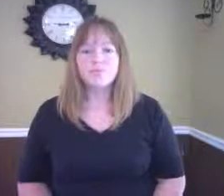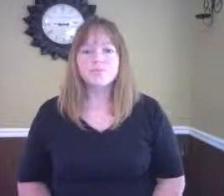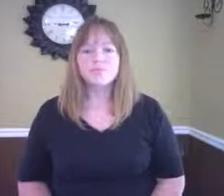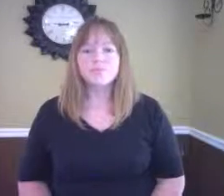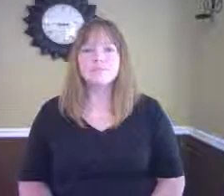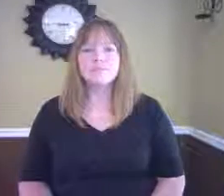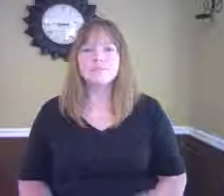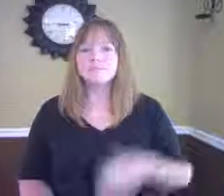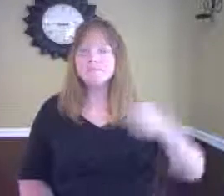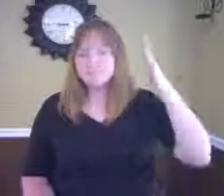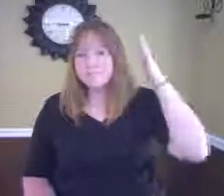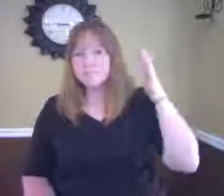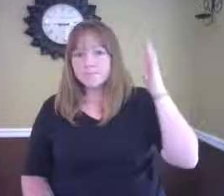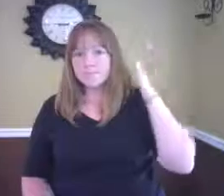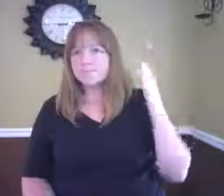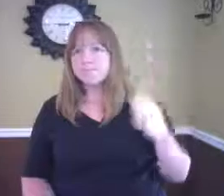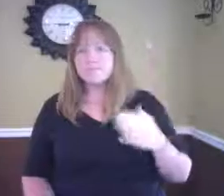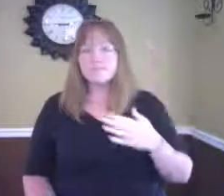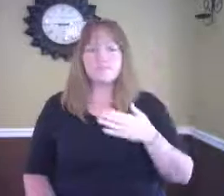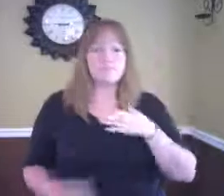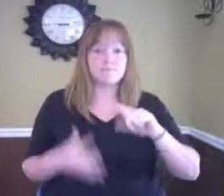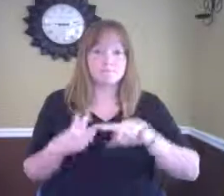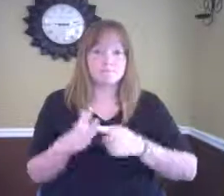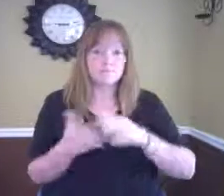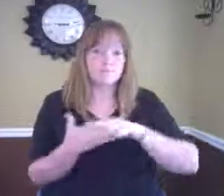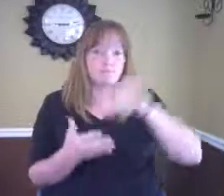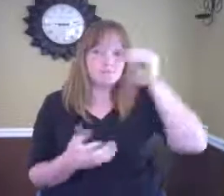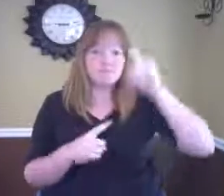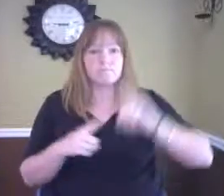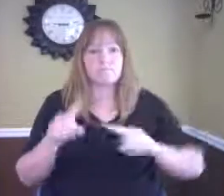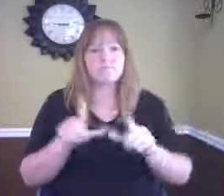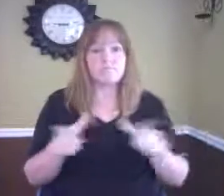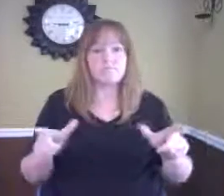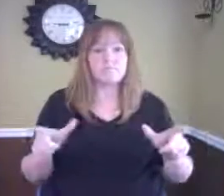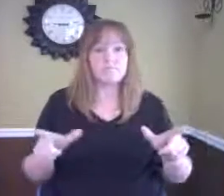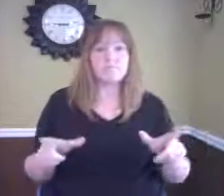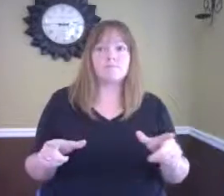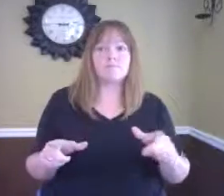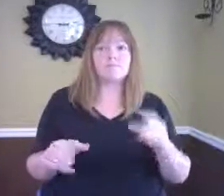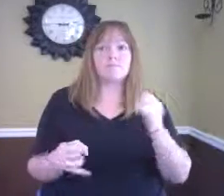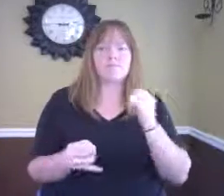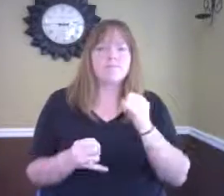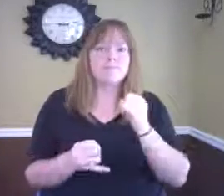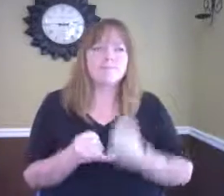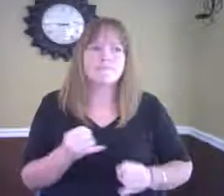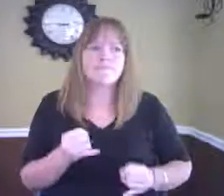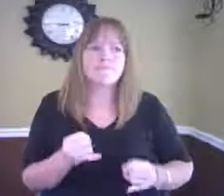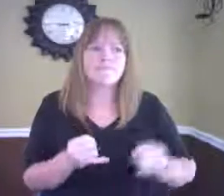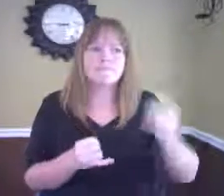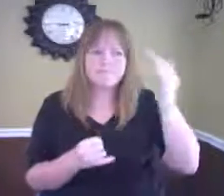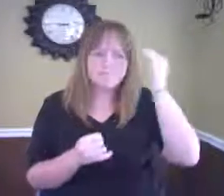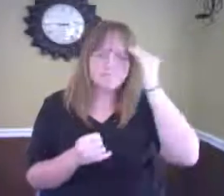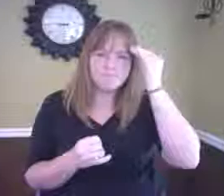Very early on, when I began learning sign language, I came to realize that it's not just a language,